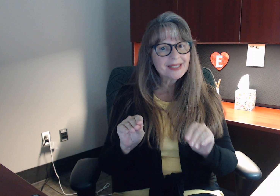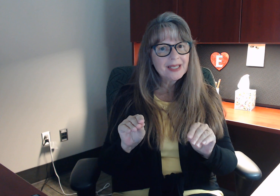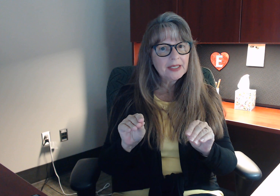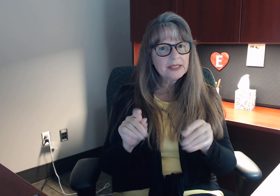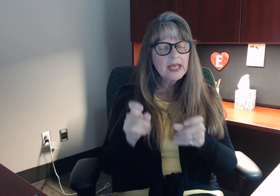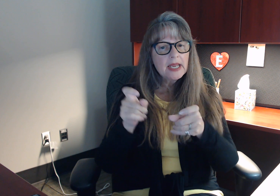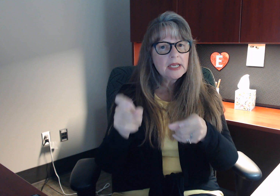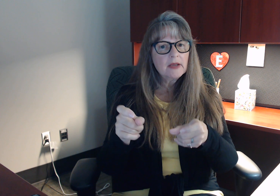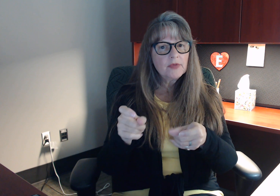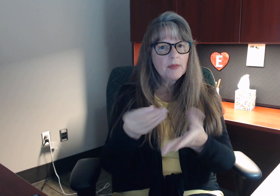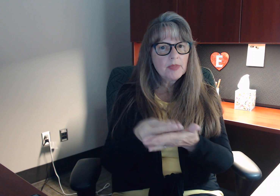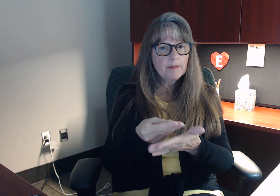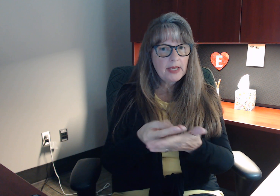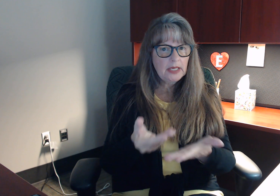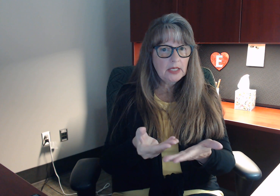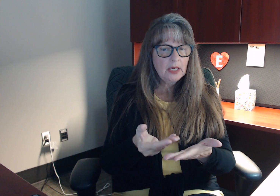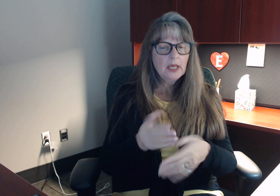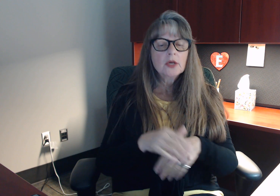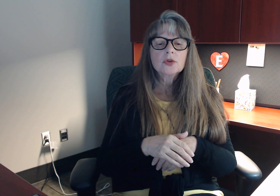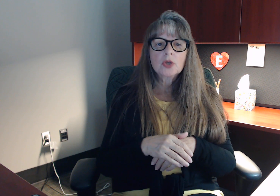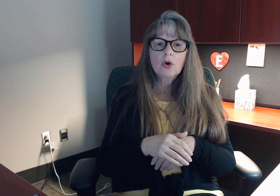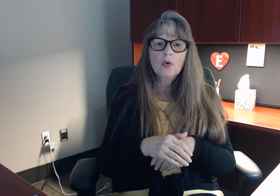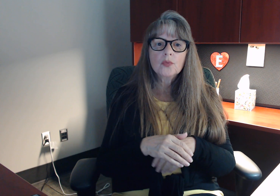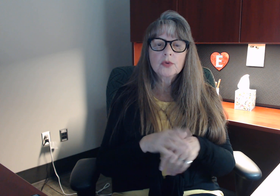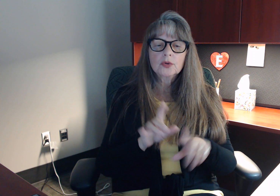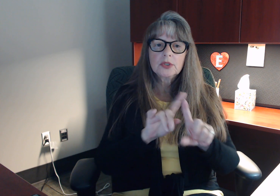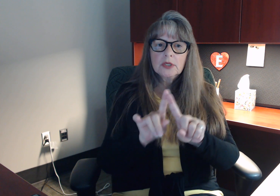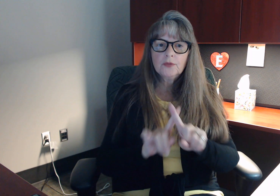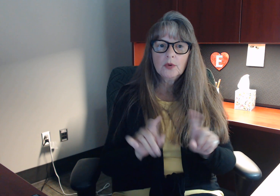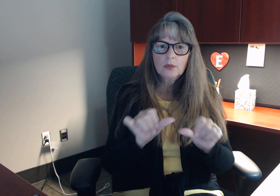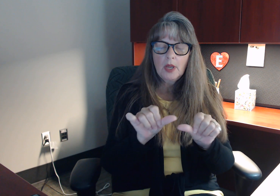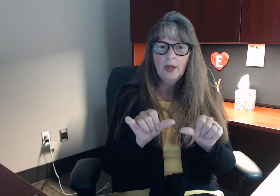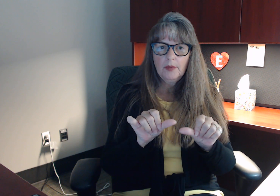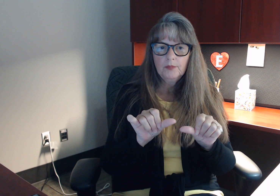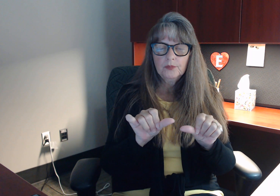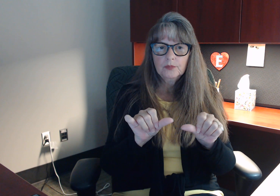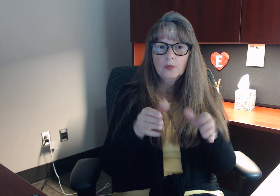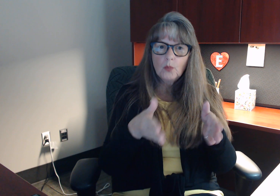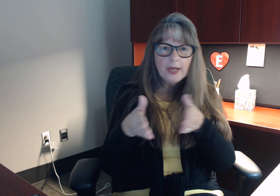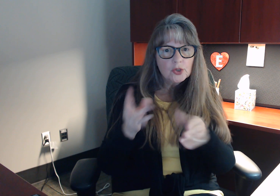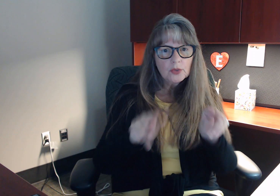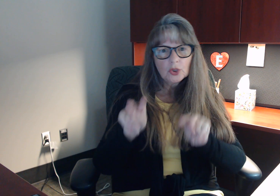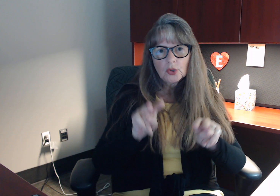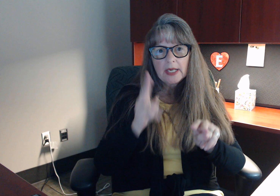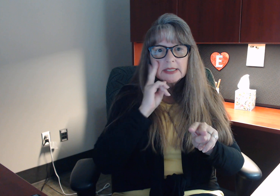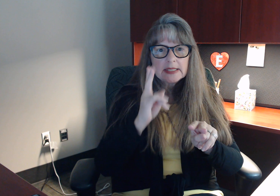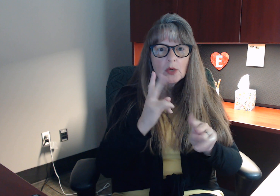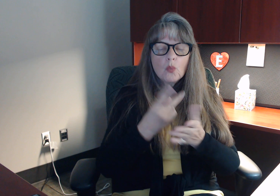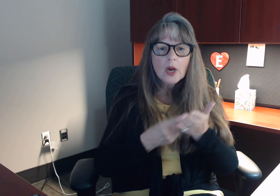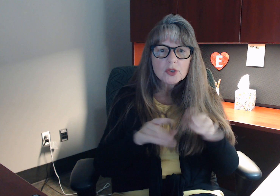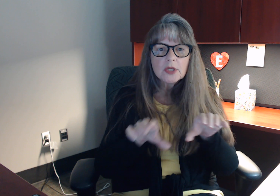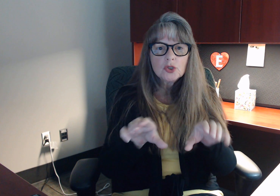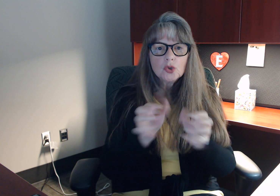it and give them the money. So there's different ways you can look at and see what do they do